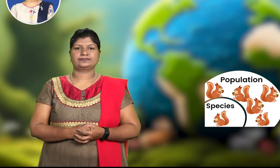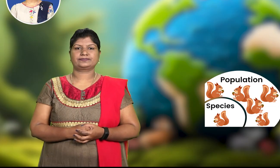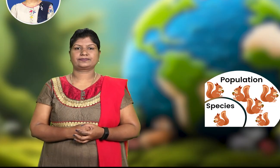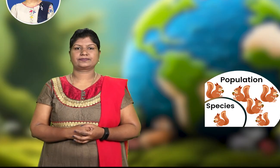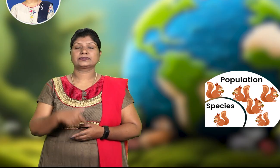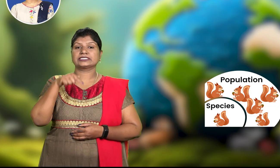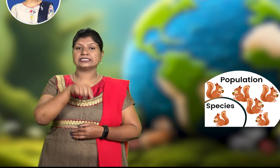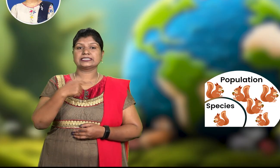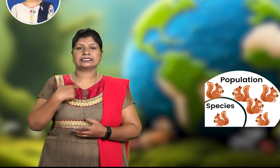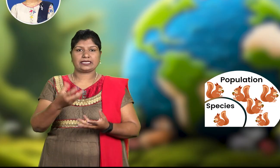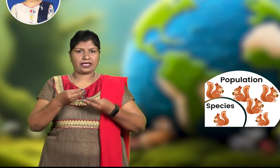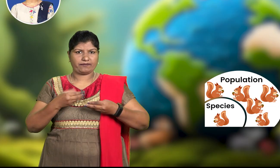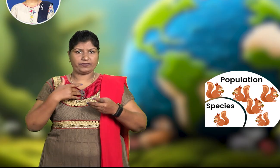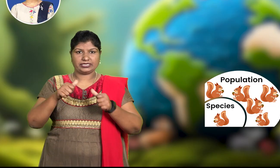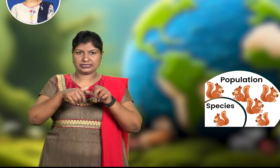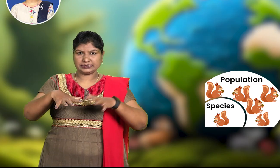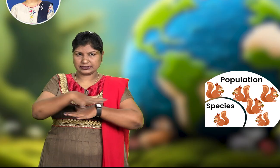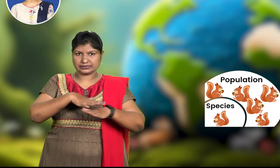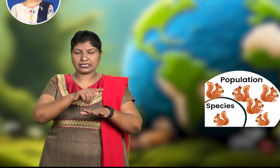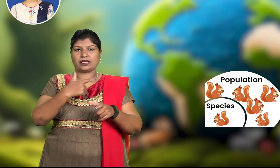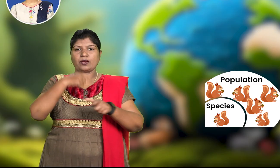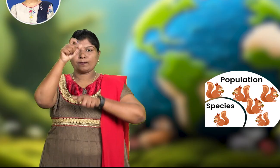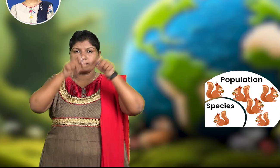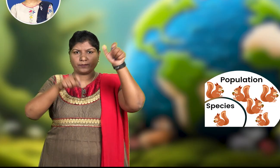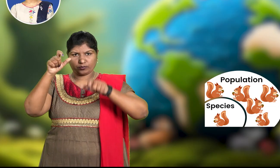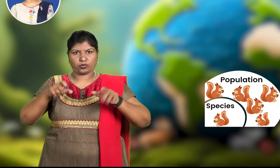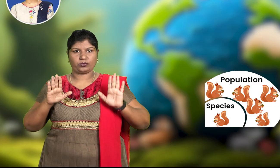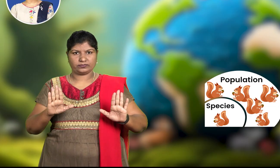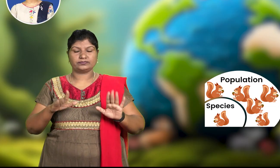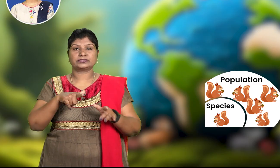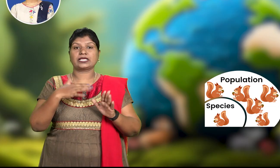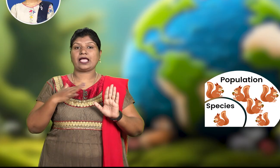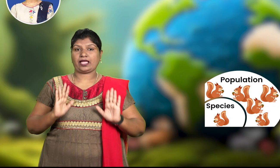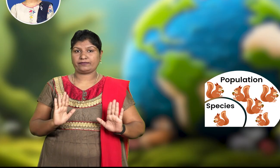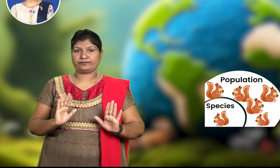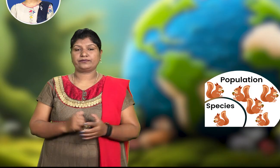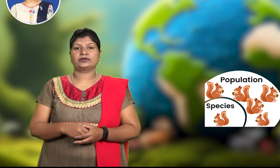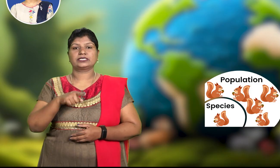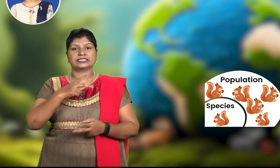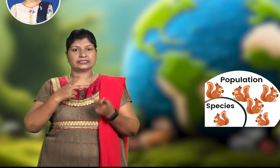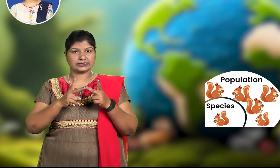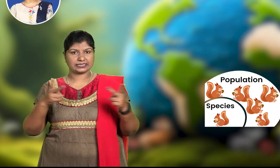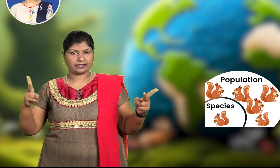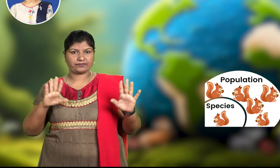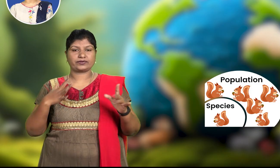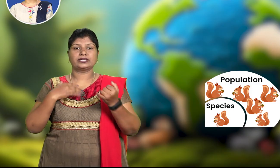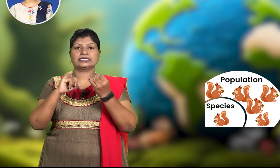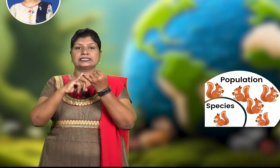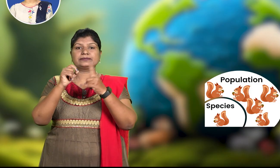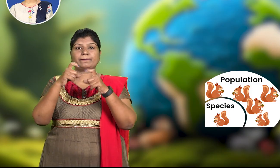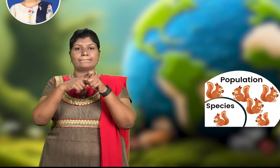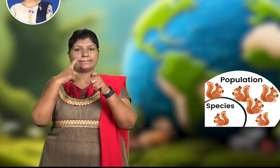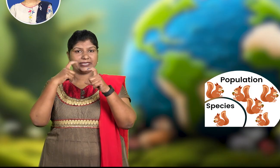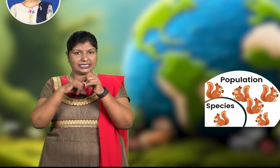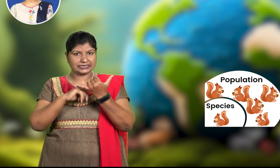In a given area, the populations that exist have different species of